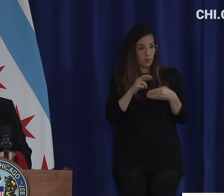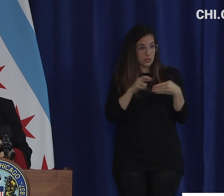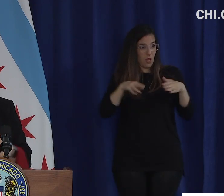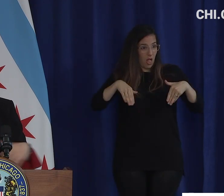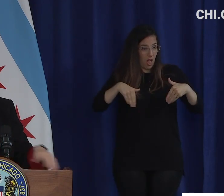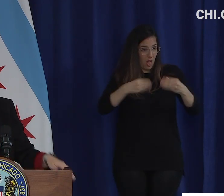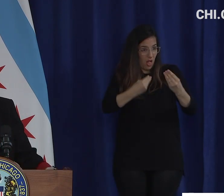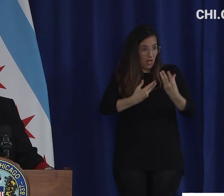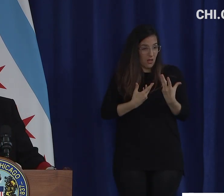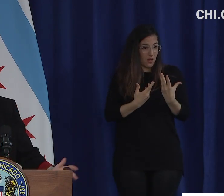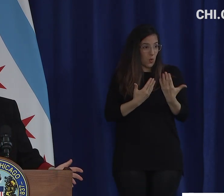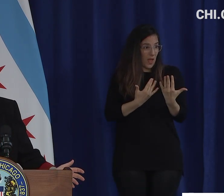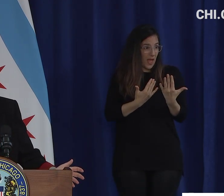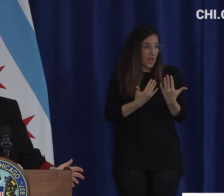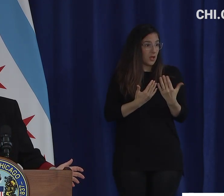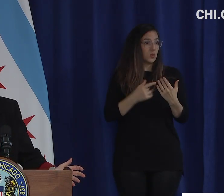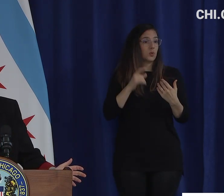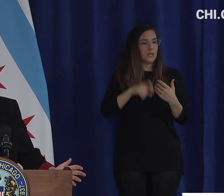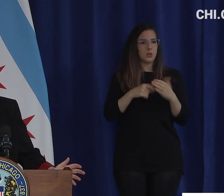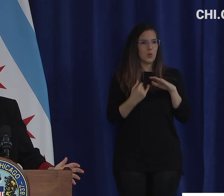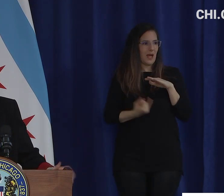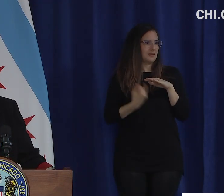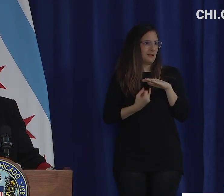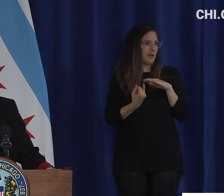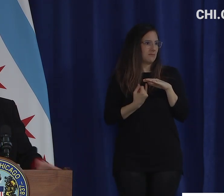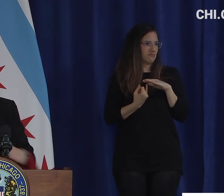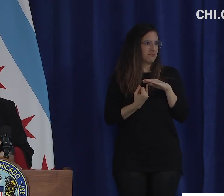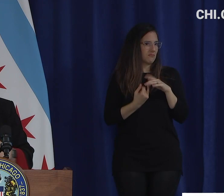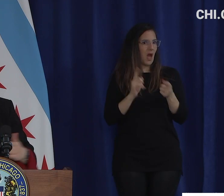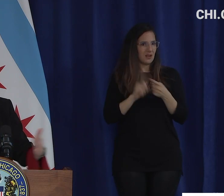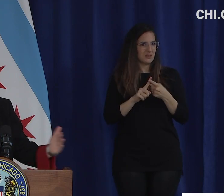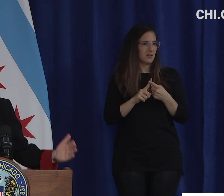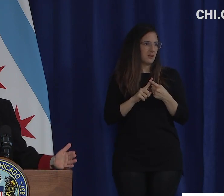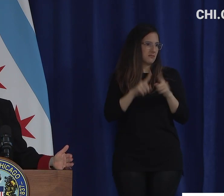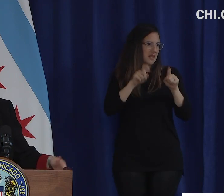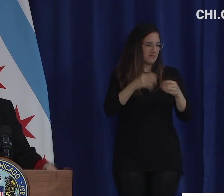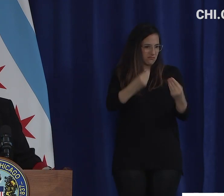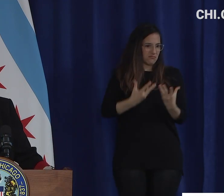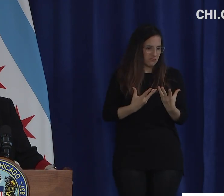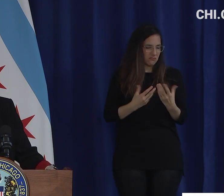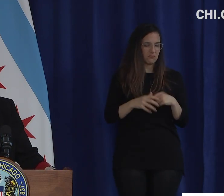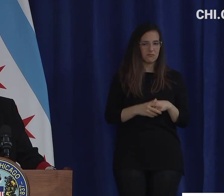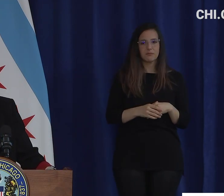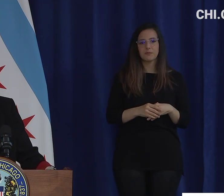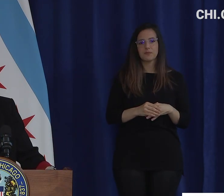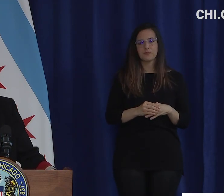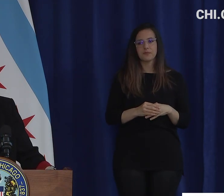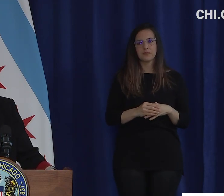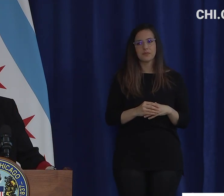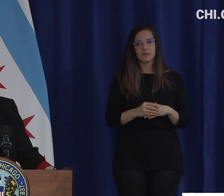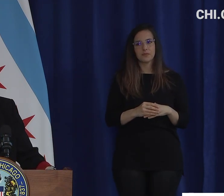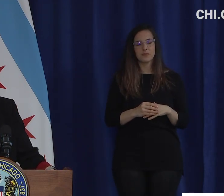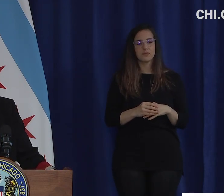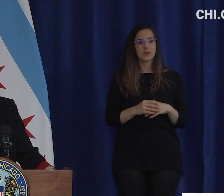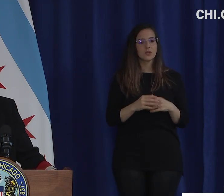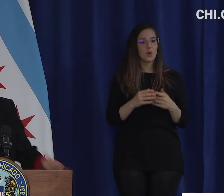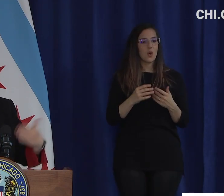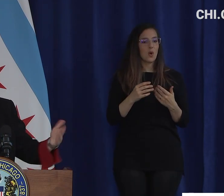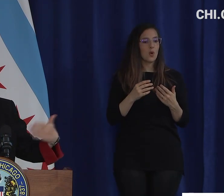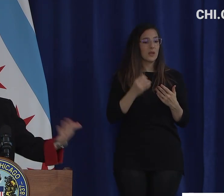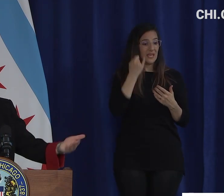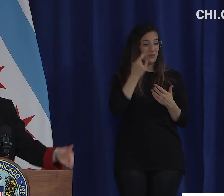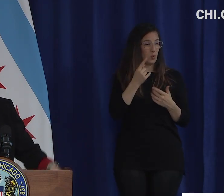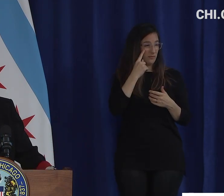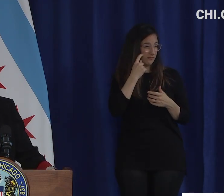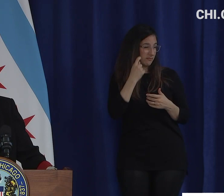that test result. If you're told that you've been a close contact to somebody, you need to keep the full quarantine, even if you have a negative test result. We've